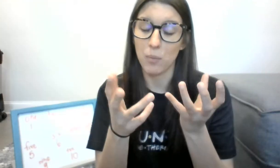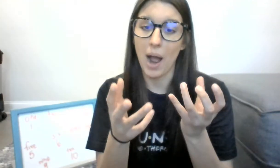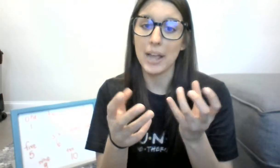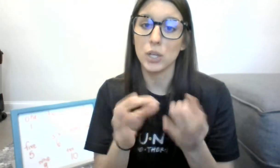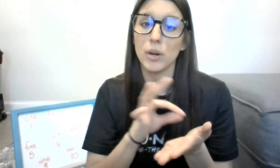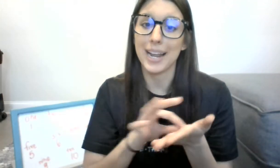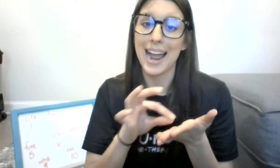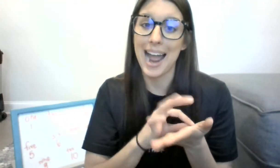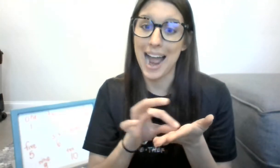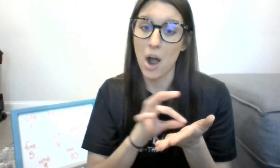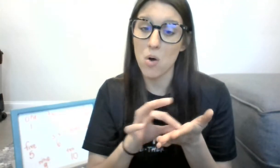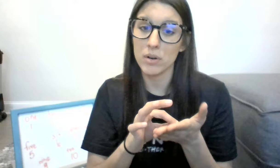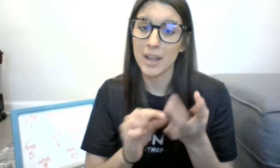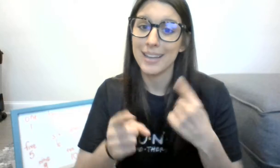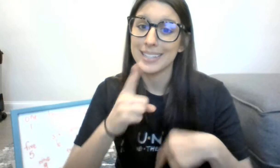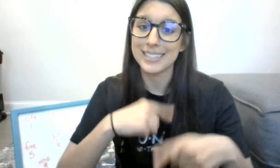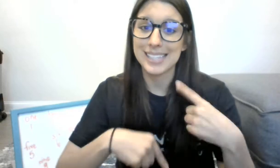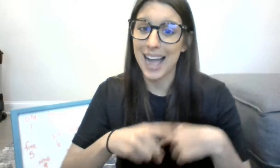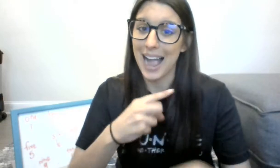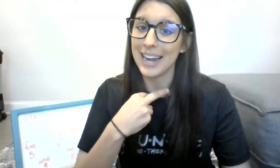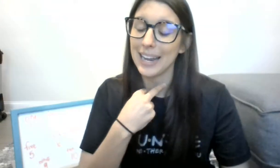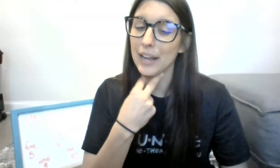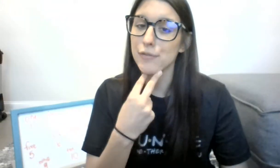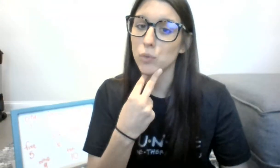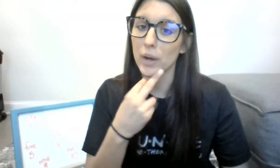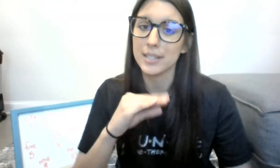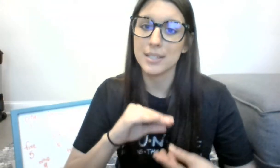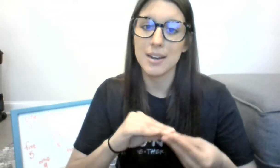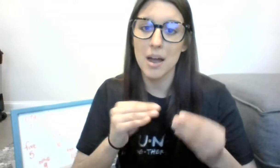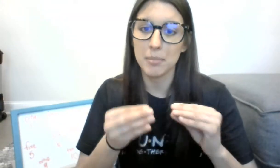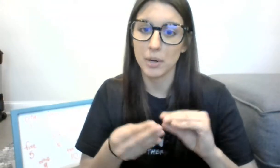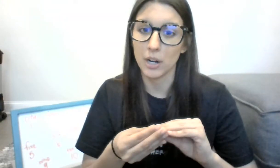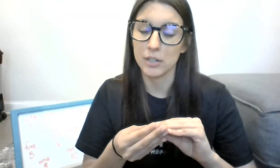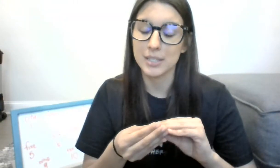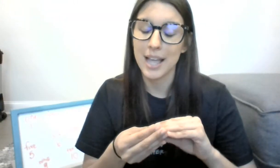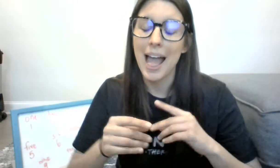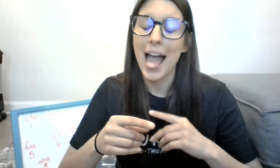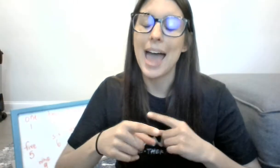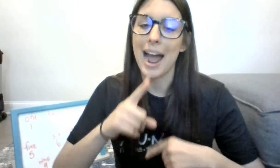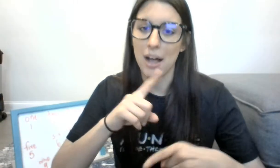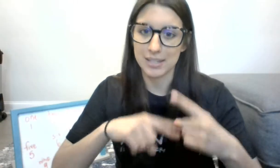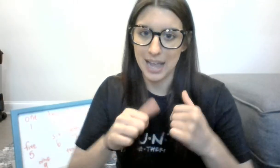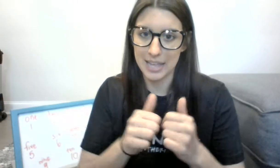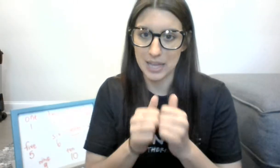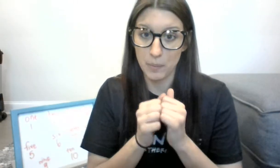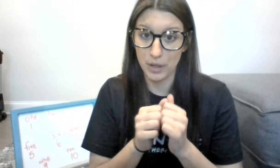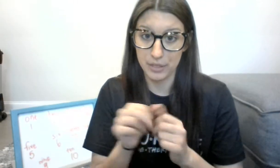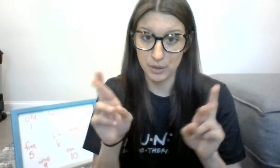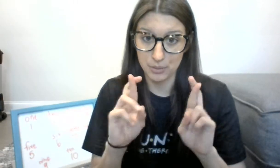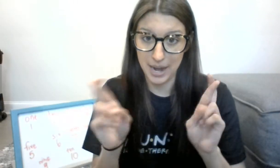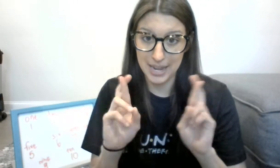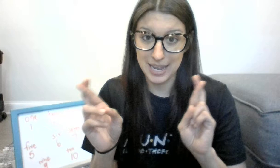want you to count, sign, and voice the numbers, and I'll sign them with you. Ready?